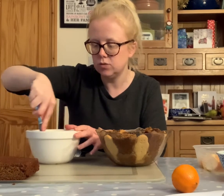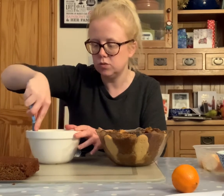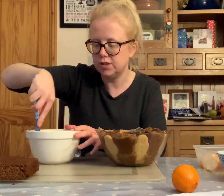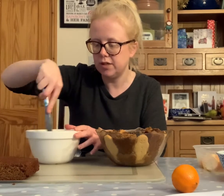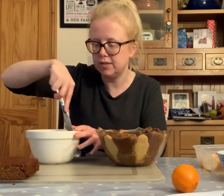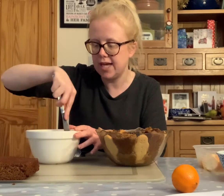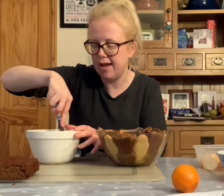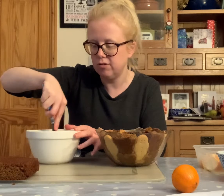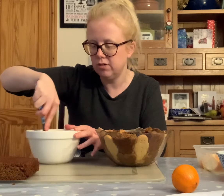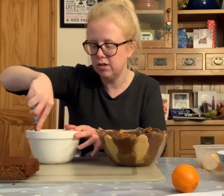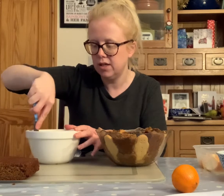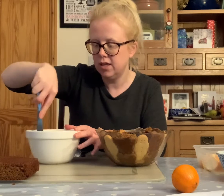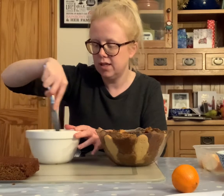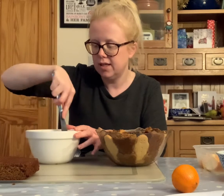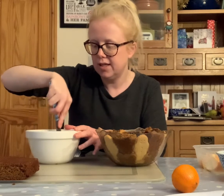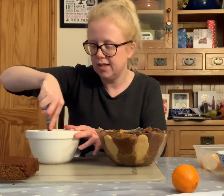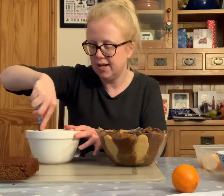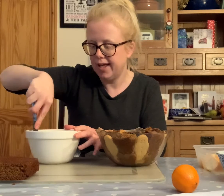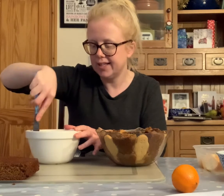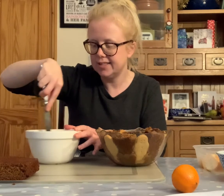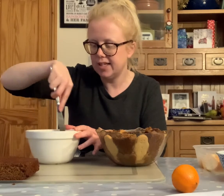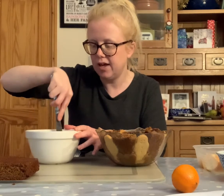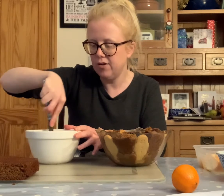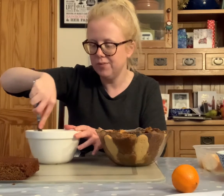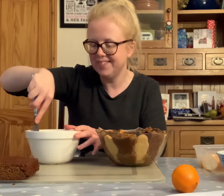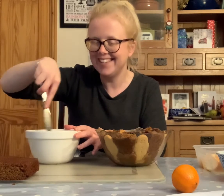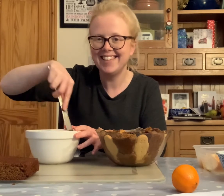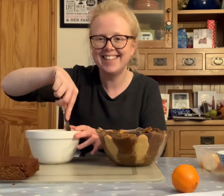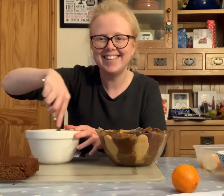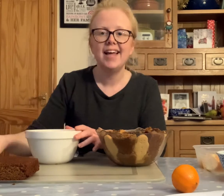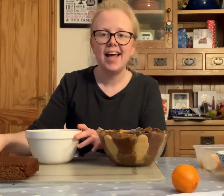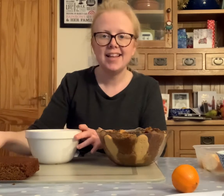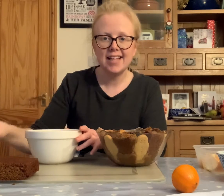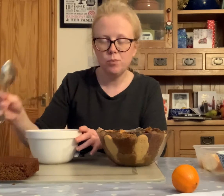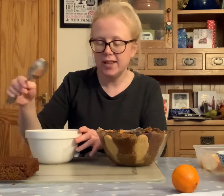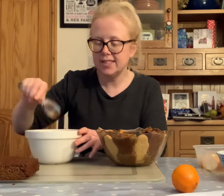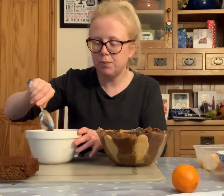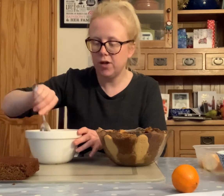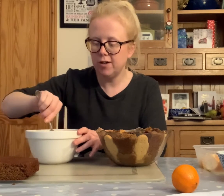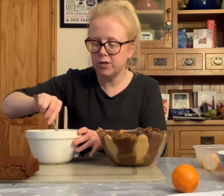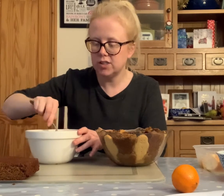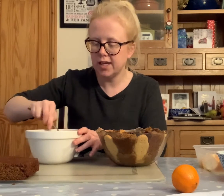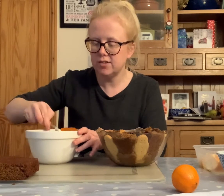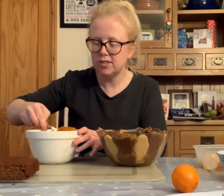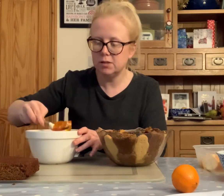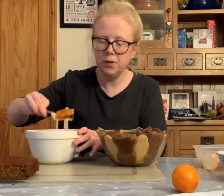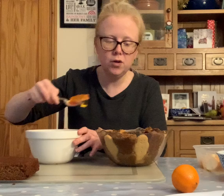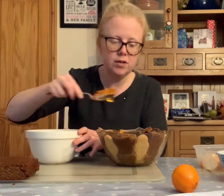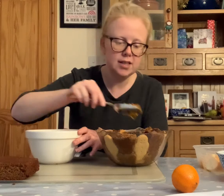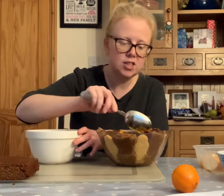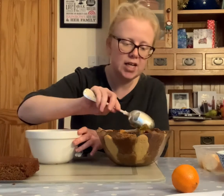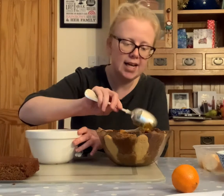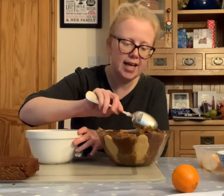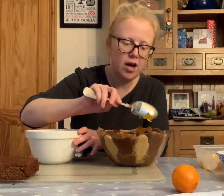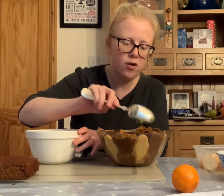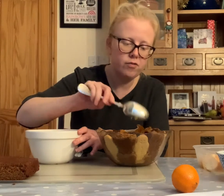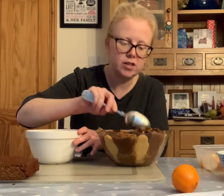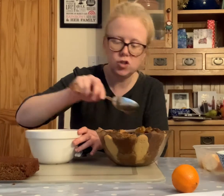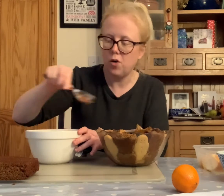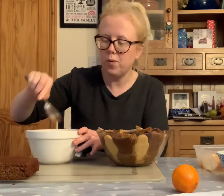also down, like so. And then with a spoon, we're just going to spoon the jelly over the top of